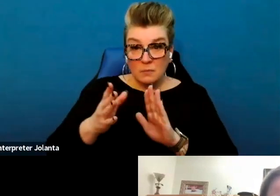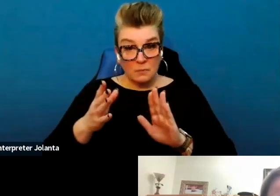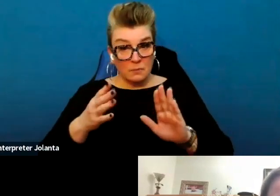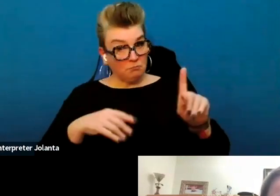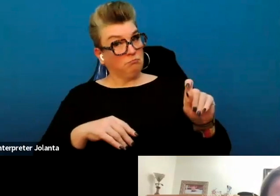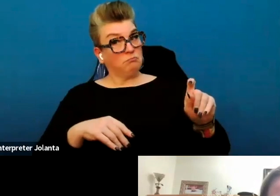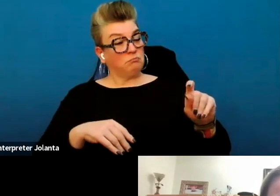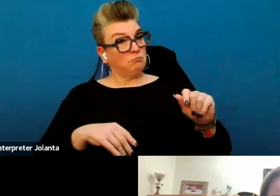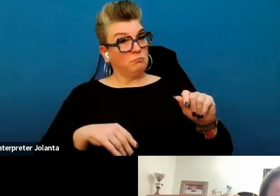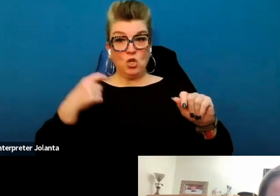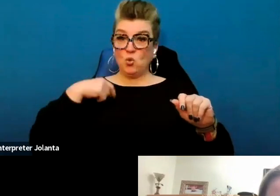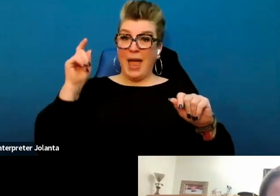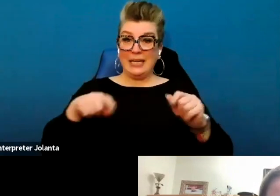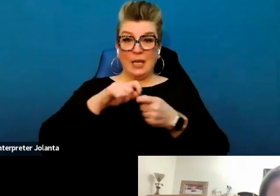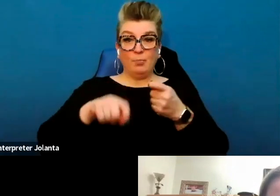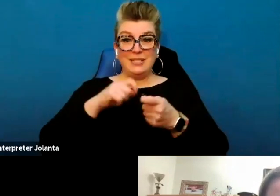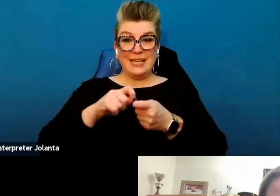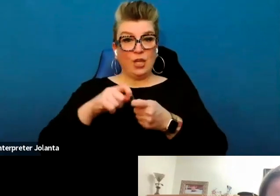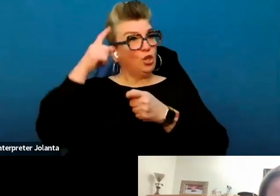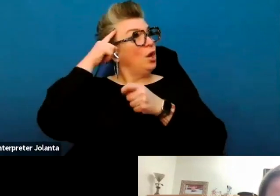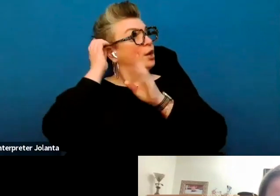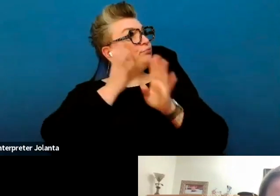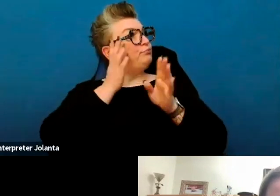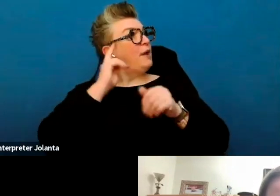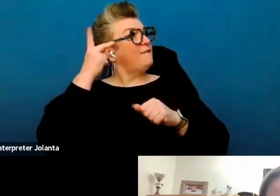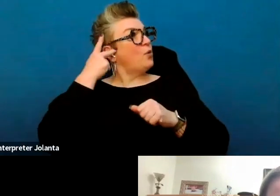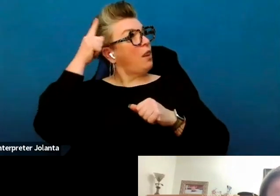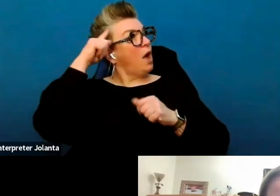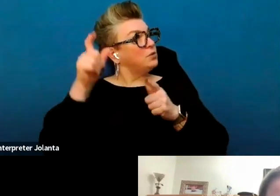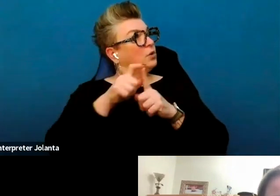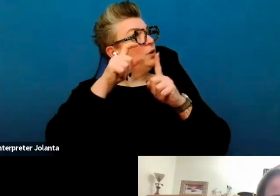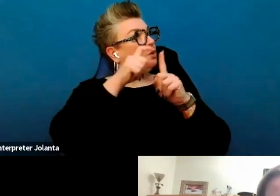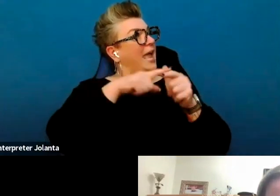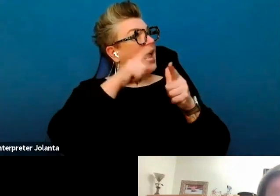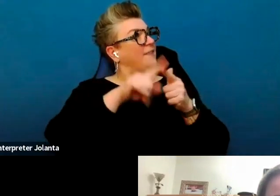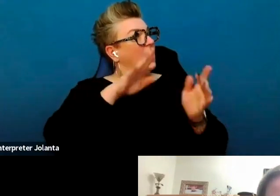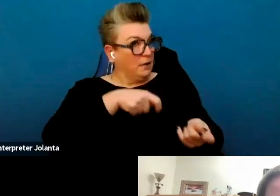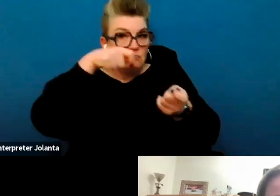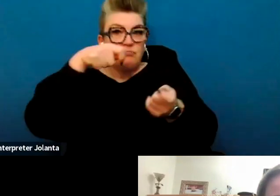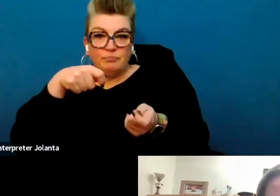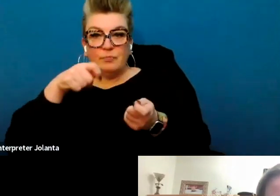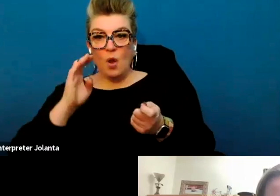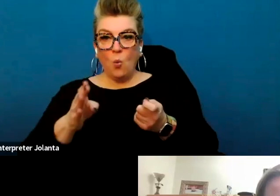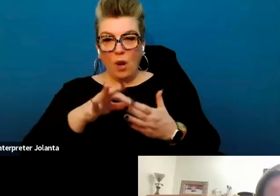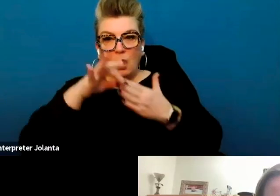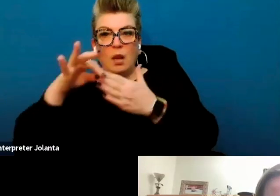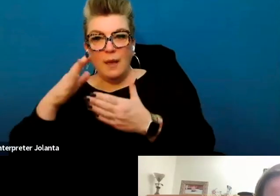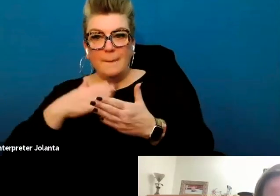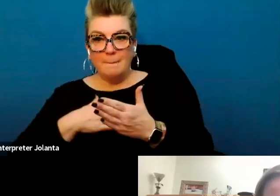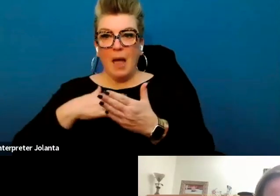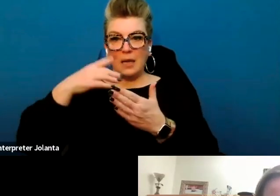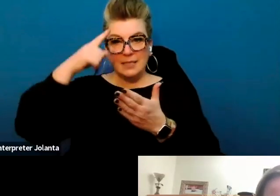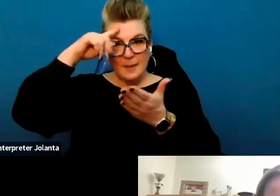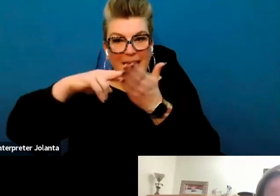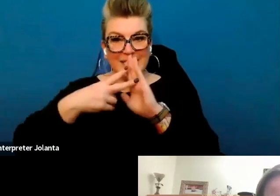you need a certain number of like phonological word forms to kind of bootstrap onto semantic development, or whether,